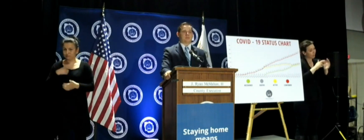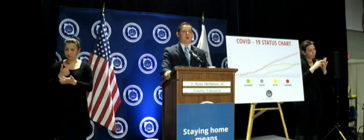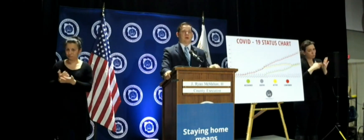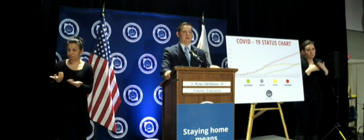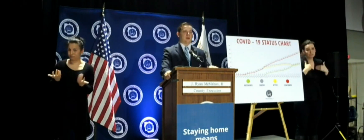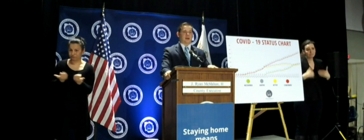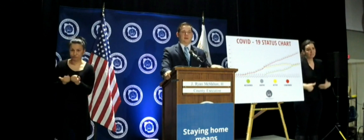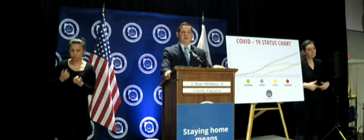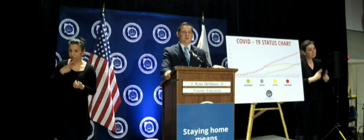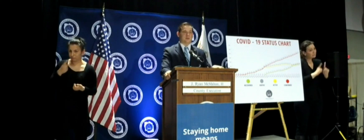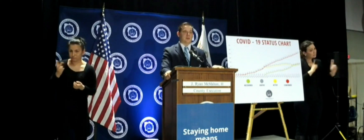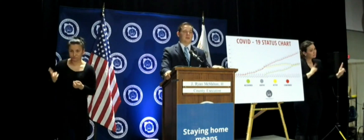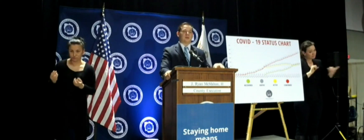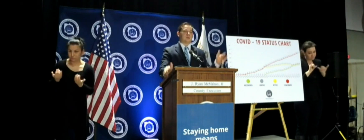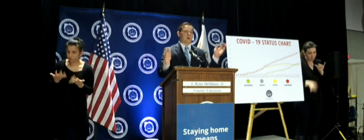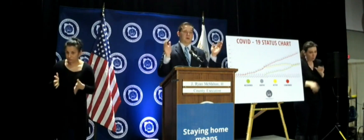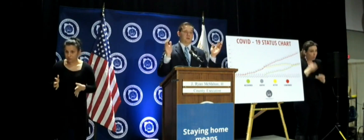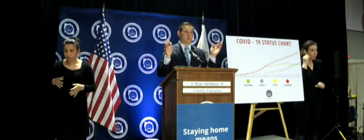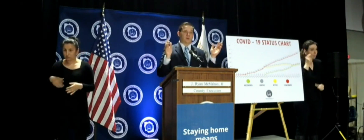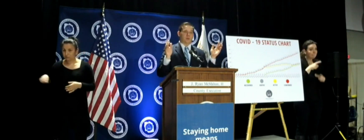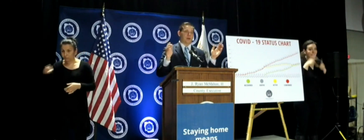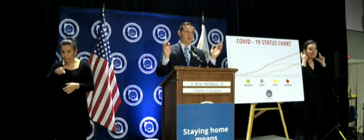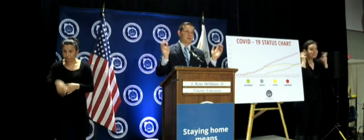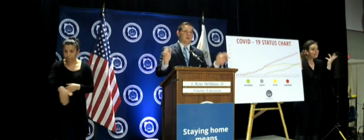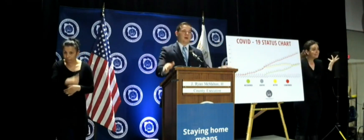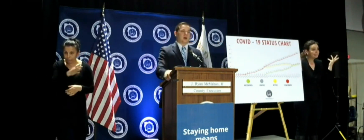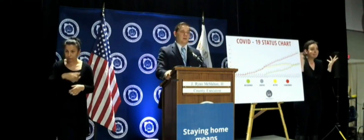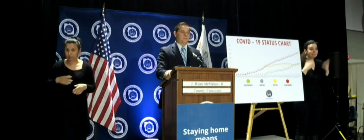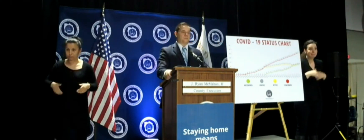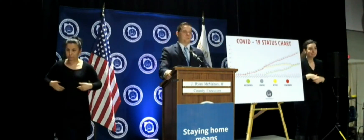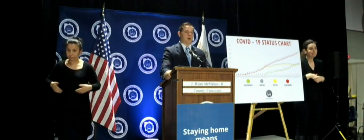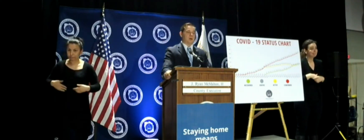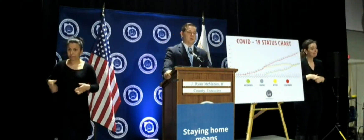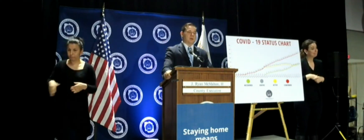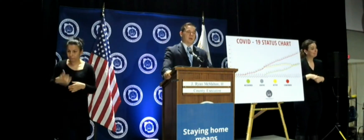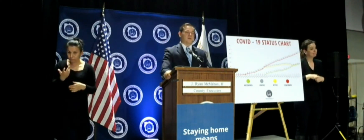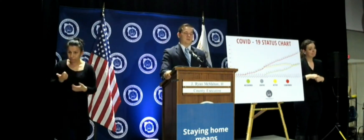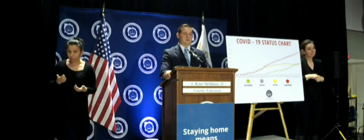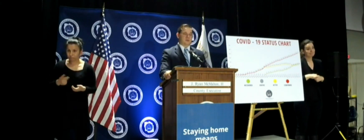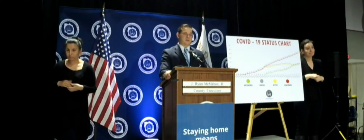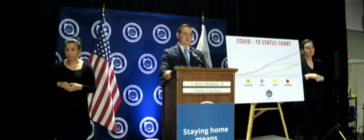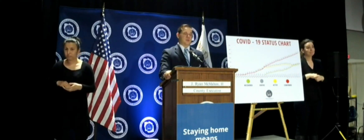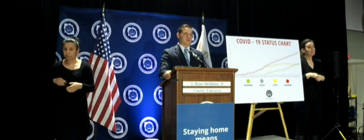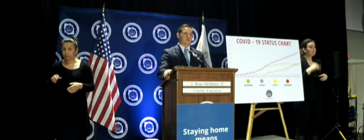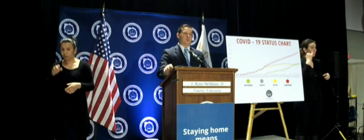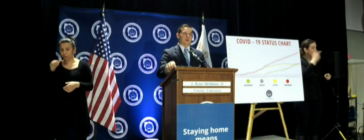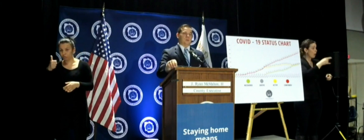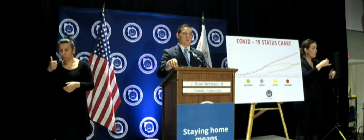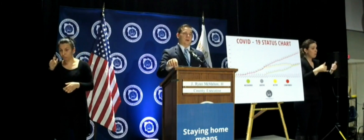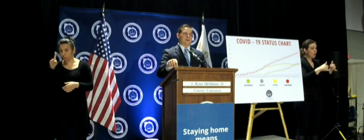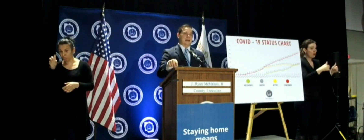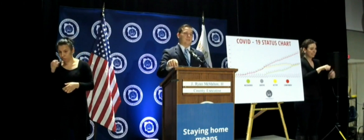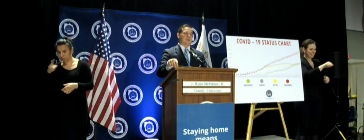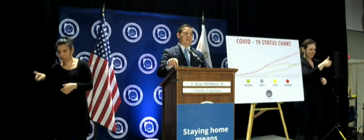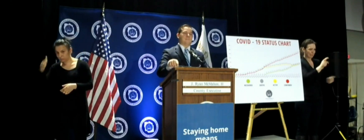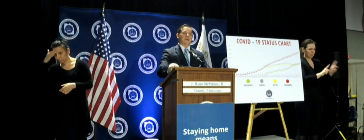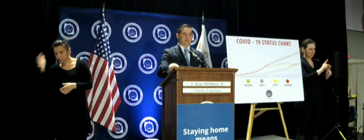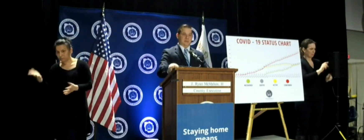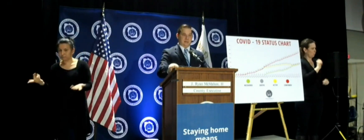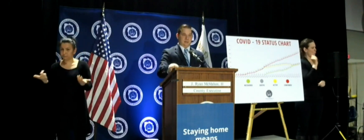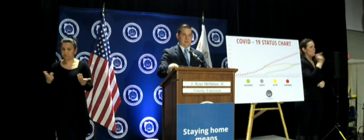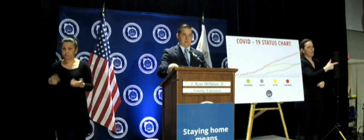at the same party, they all got each other sick, the party's over, right? But if it's a situation where it's happening